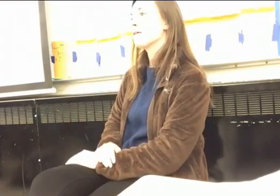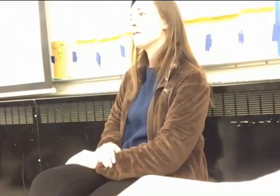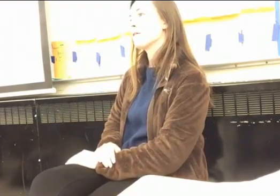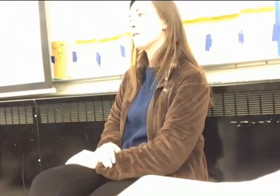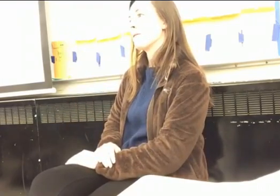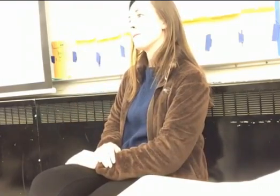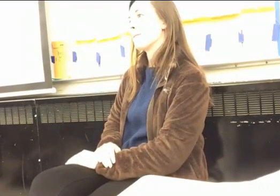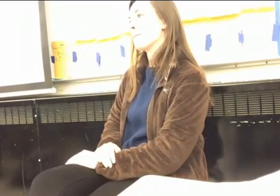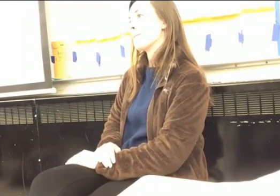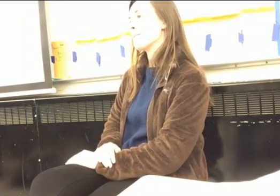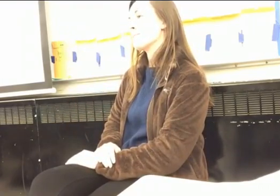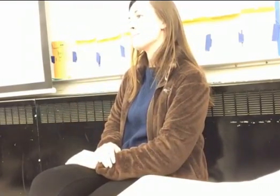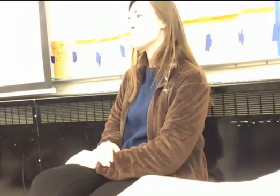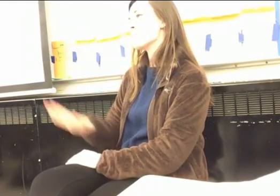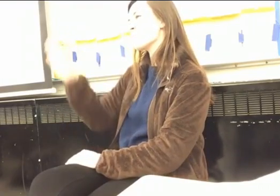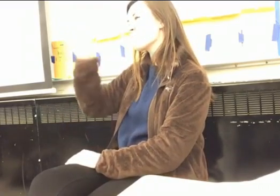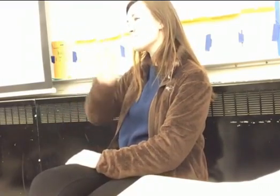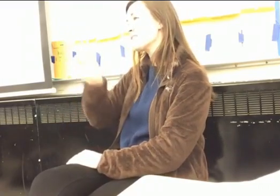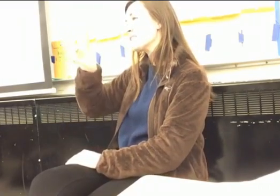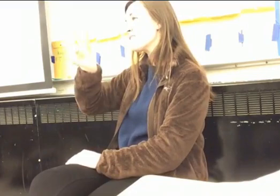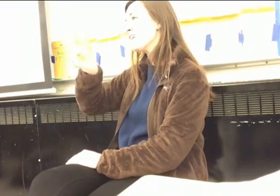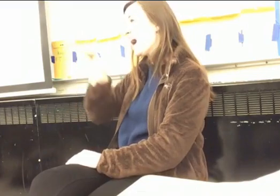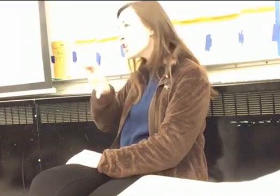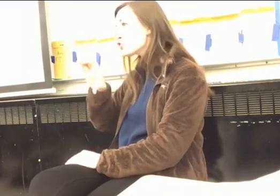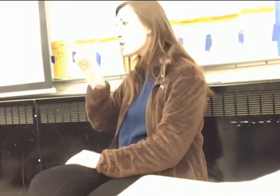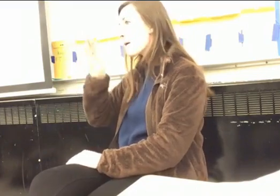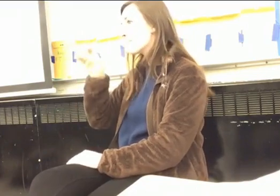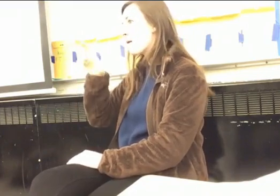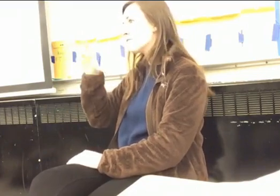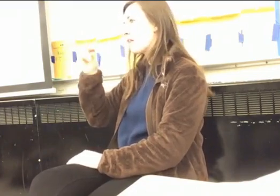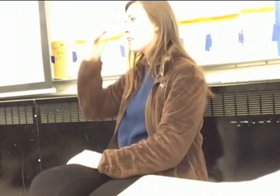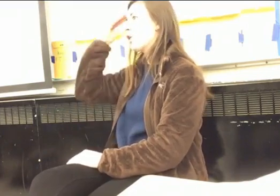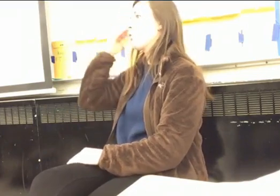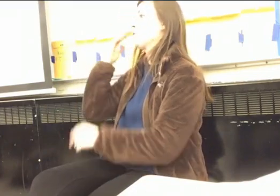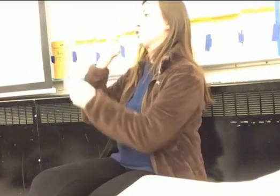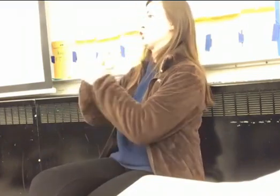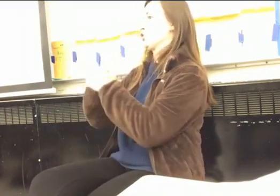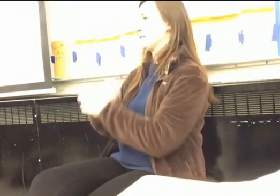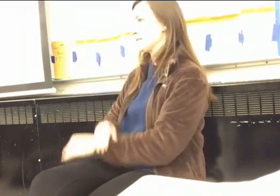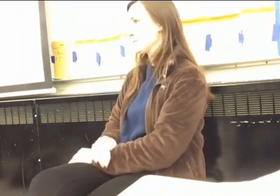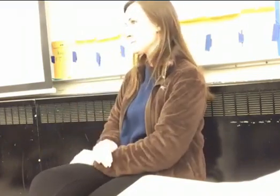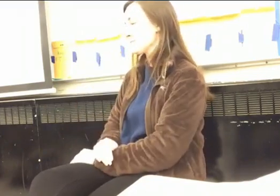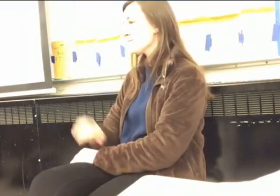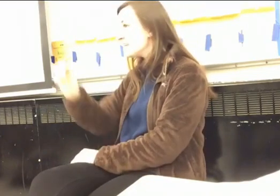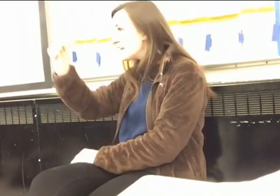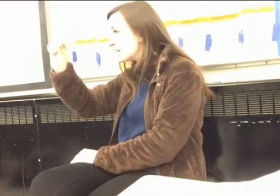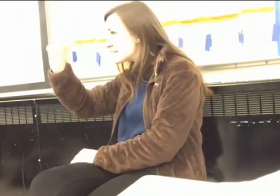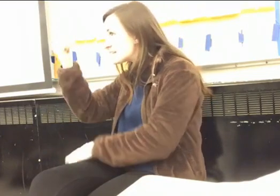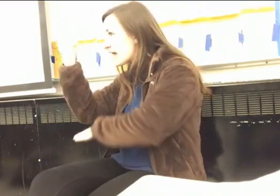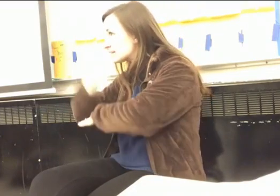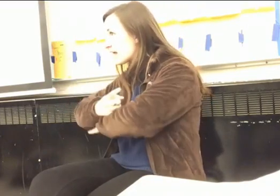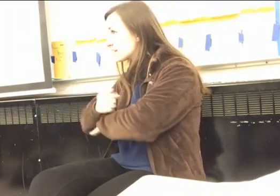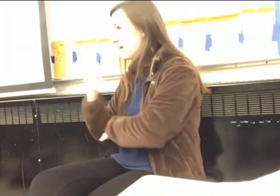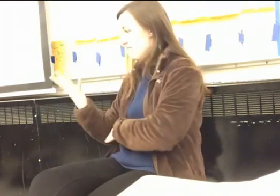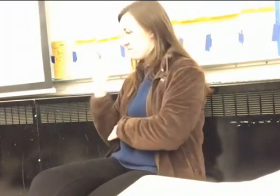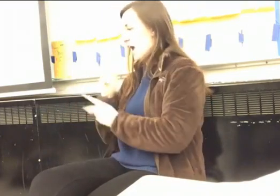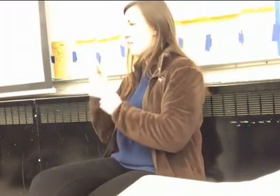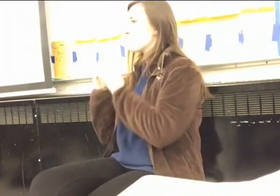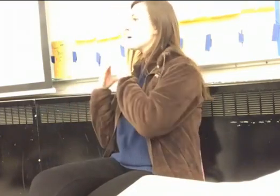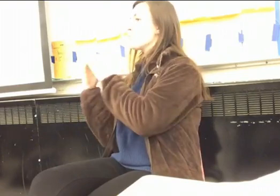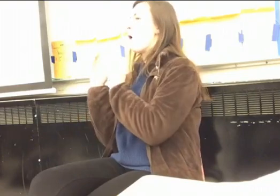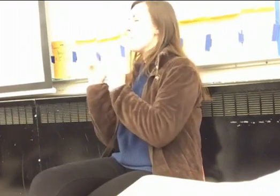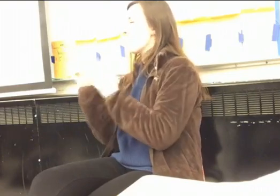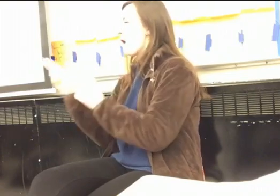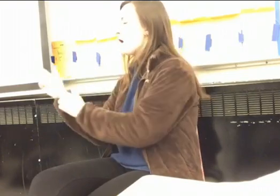This is right here. About 700 buffalo skulls are going to be killed in 10 days by 5 people.